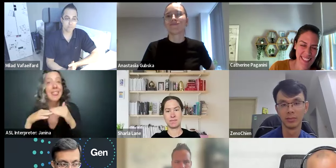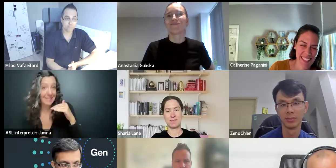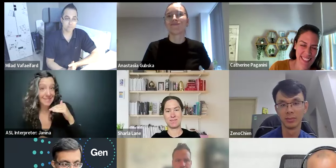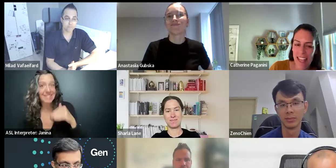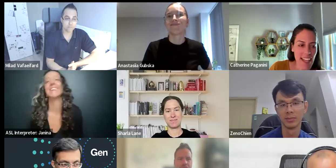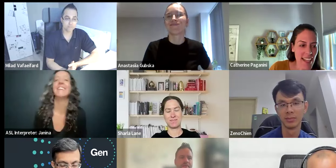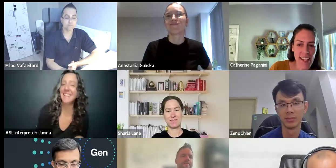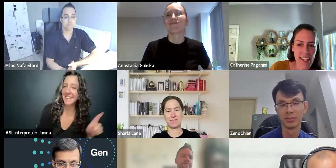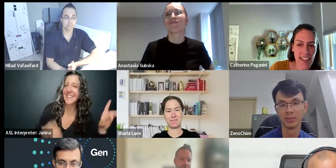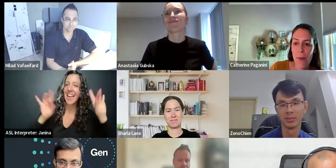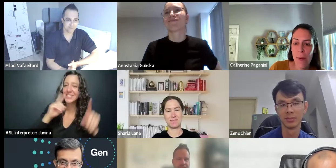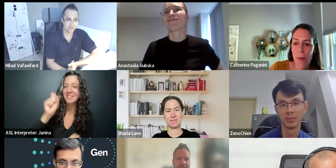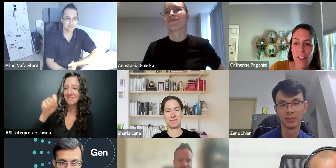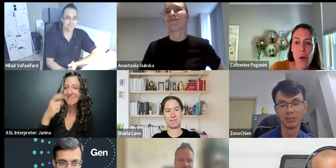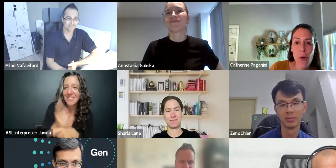true.